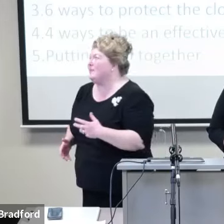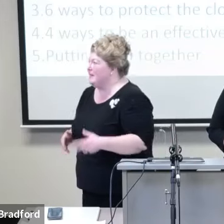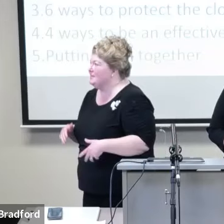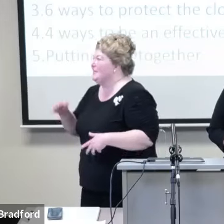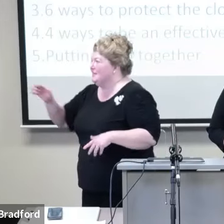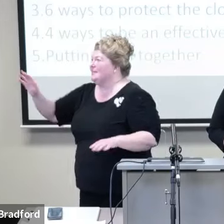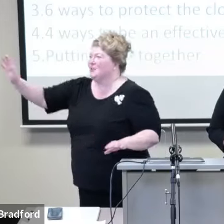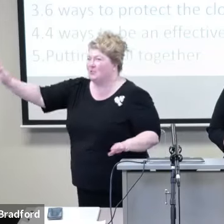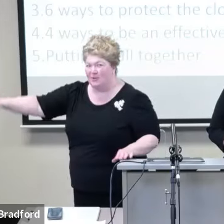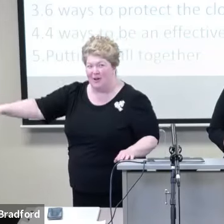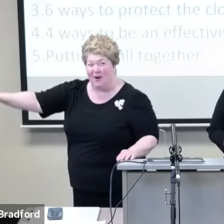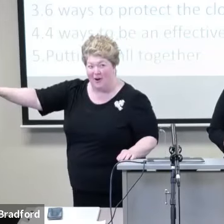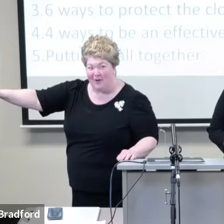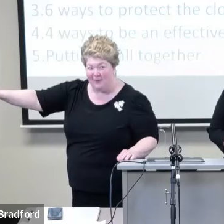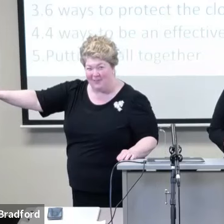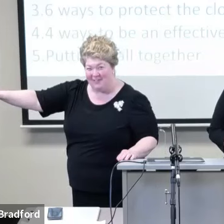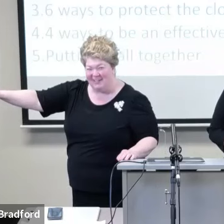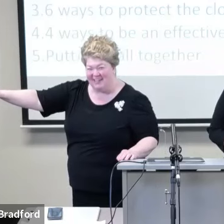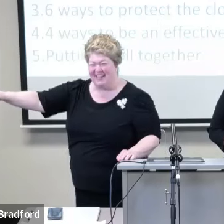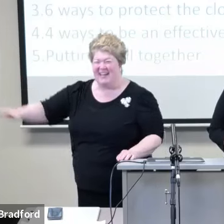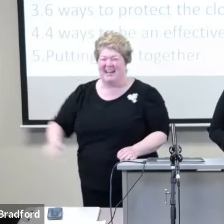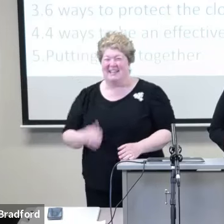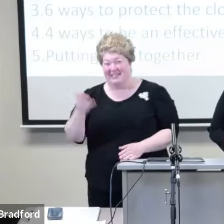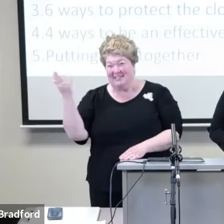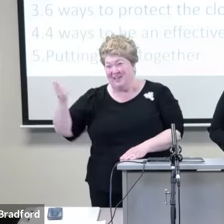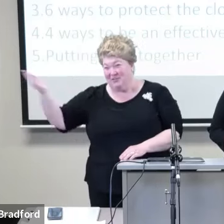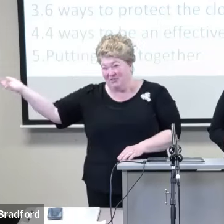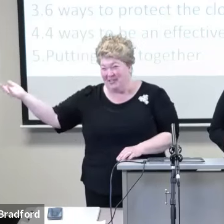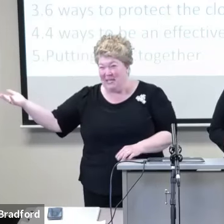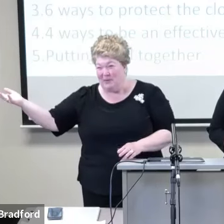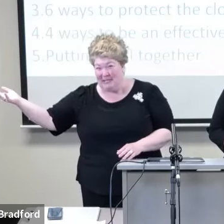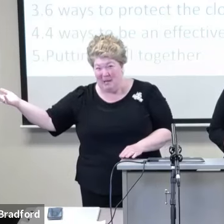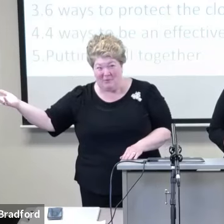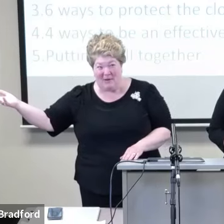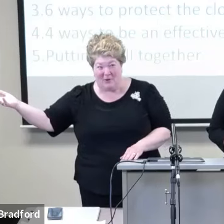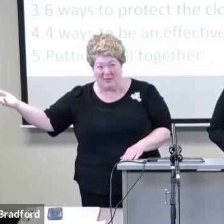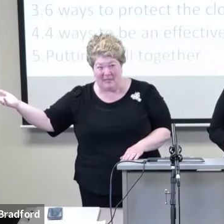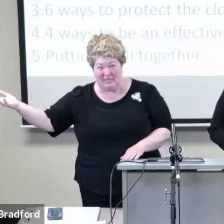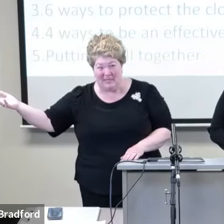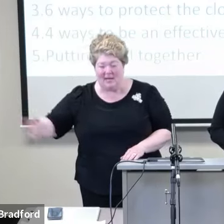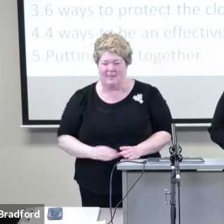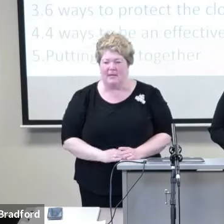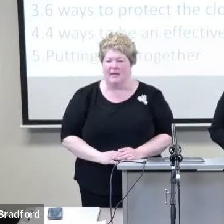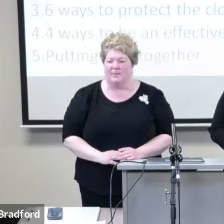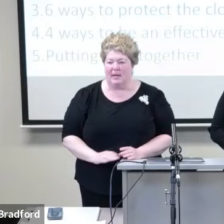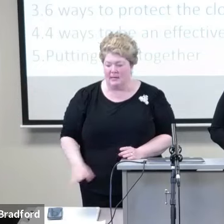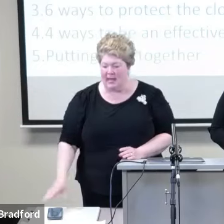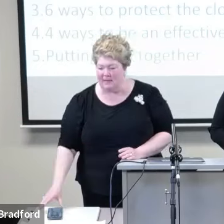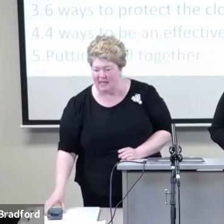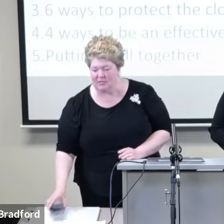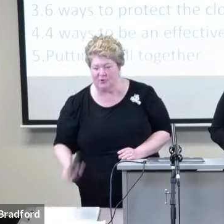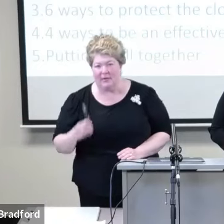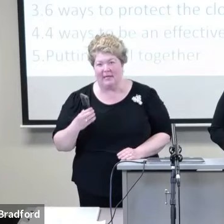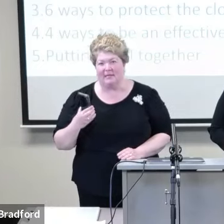out of your bed to go turn it off that's another trick to help you get up if you're having a hard time getting up but